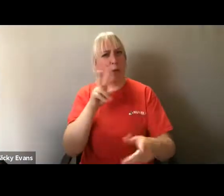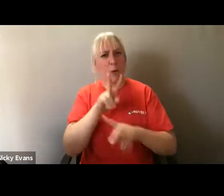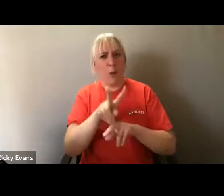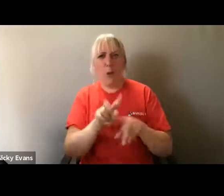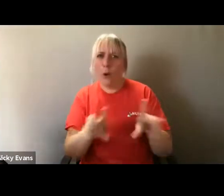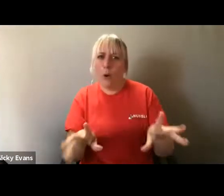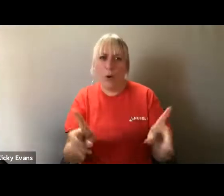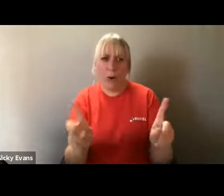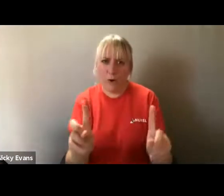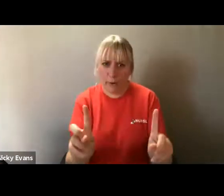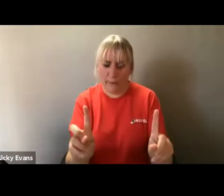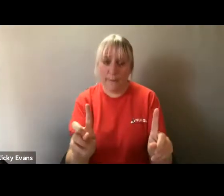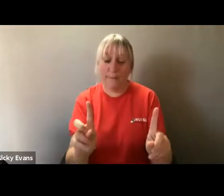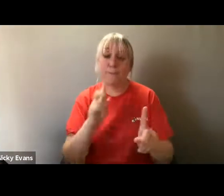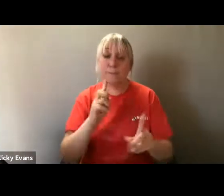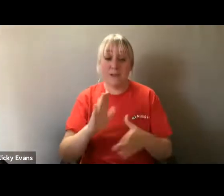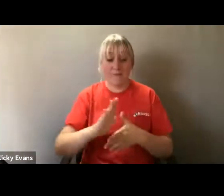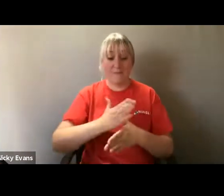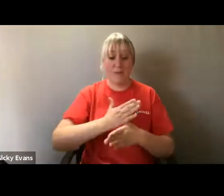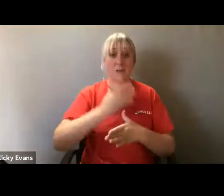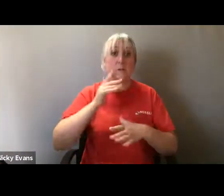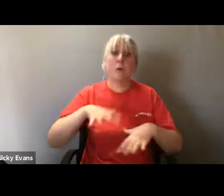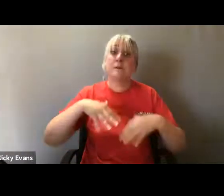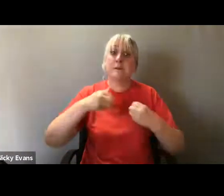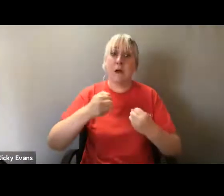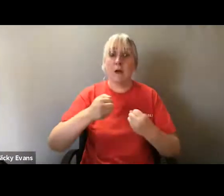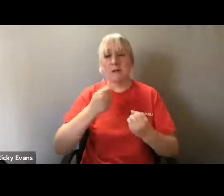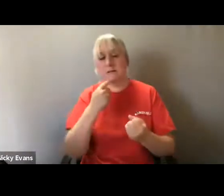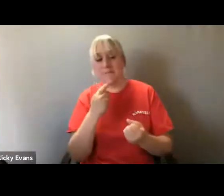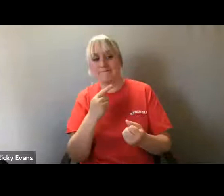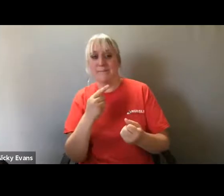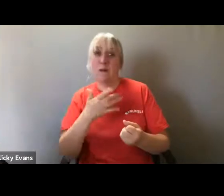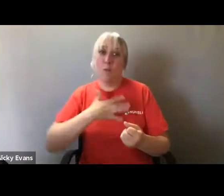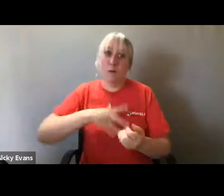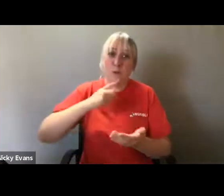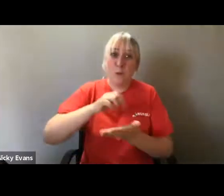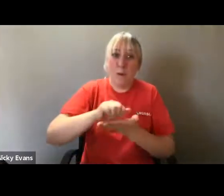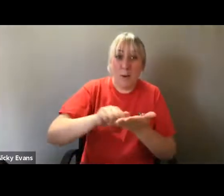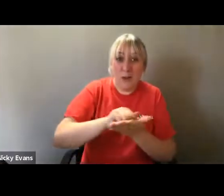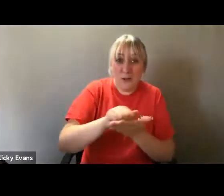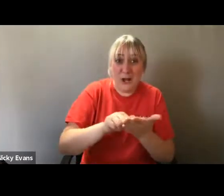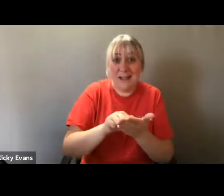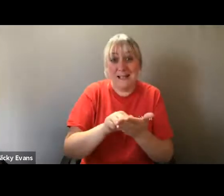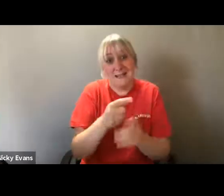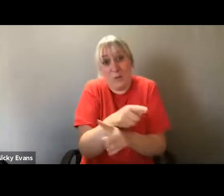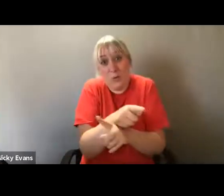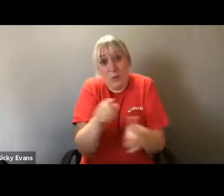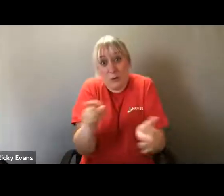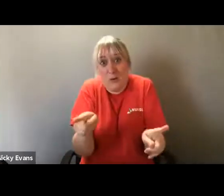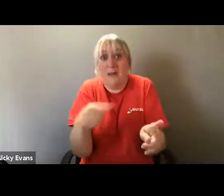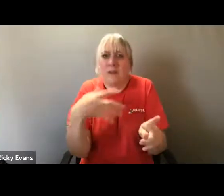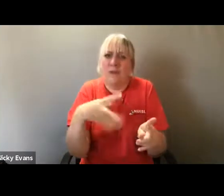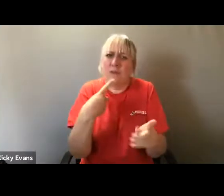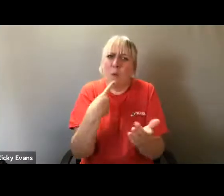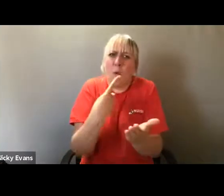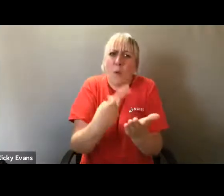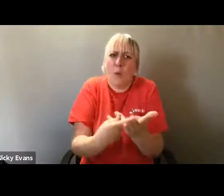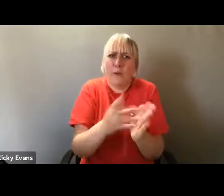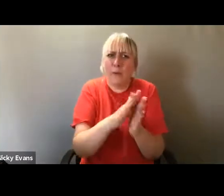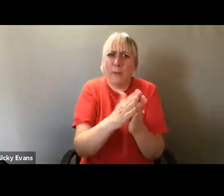all, I need to start with an apology to all of those of you, including me, who pre-ordered a copy of the book.